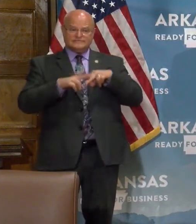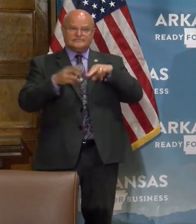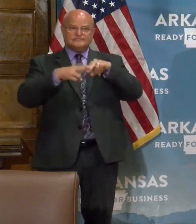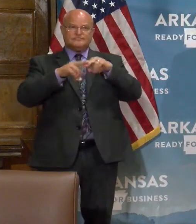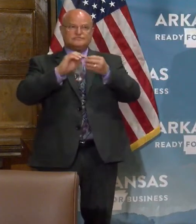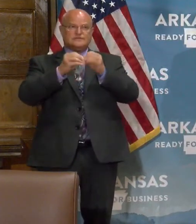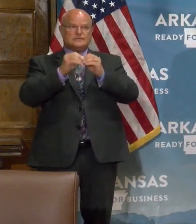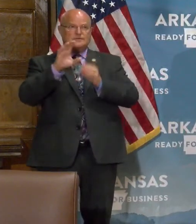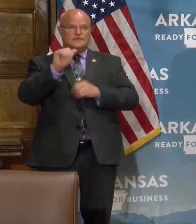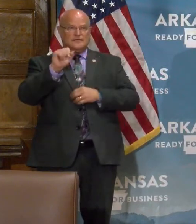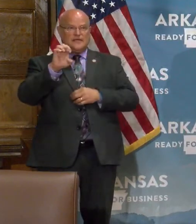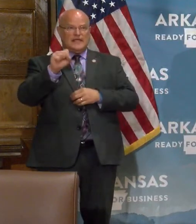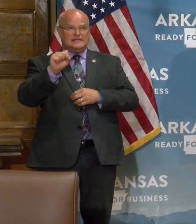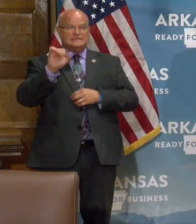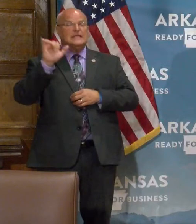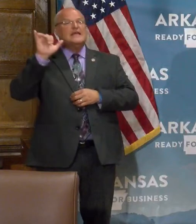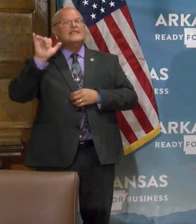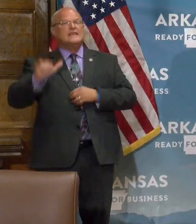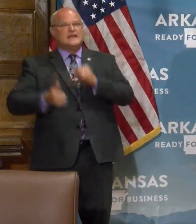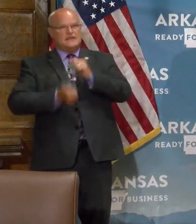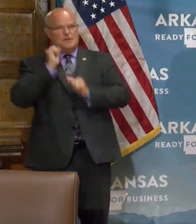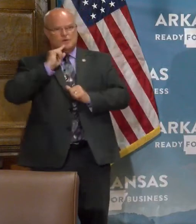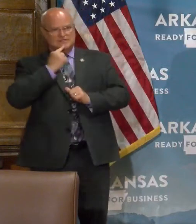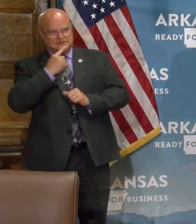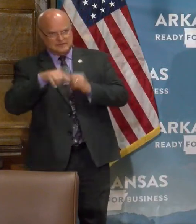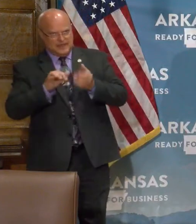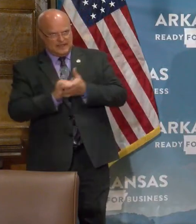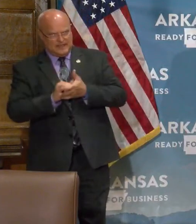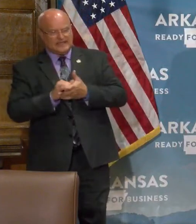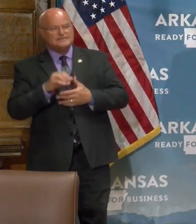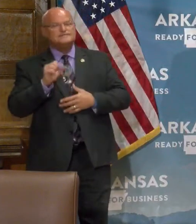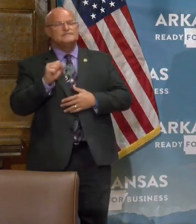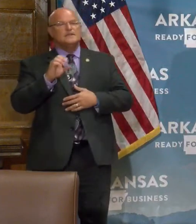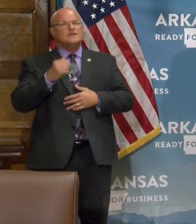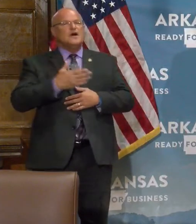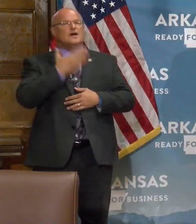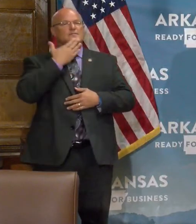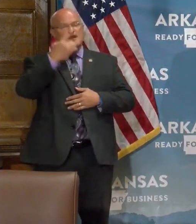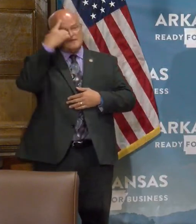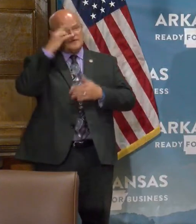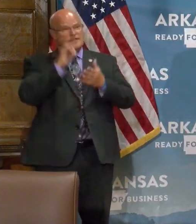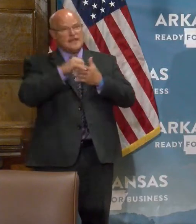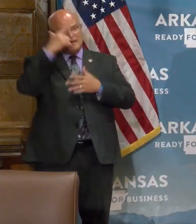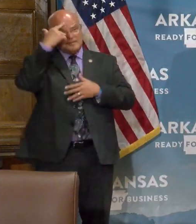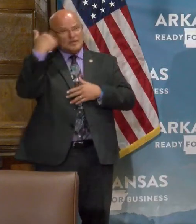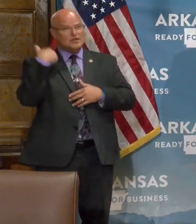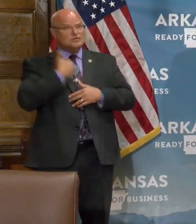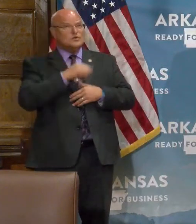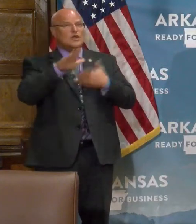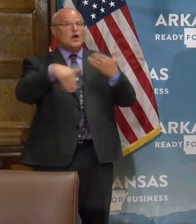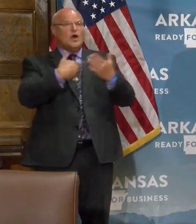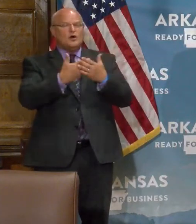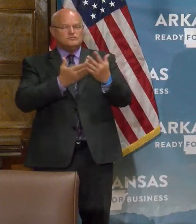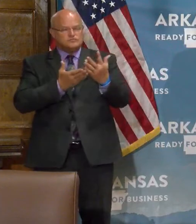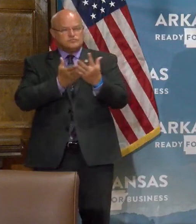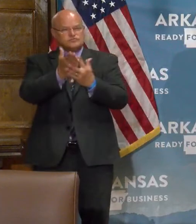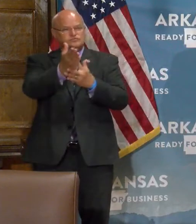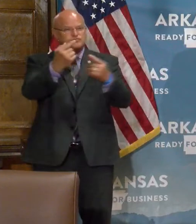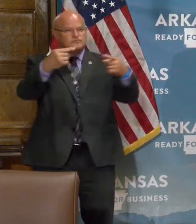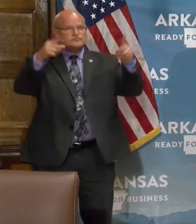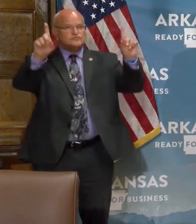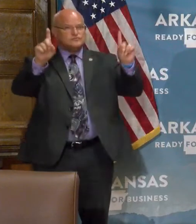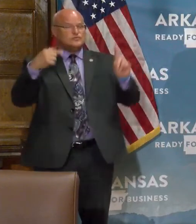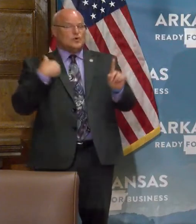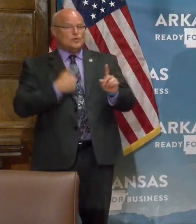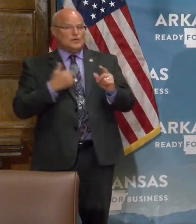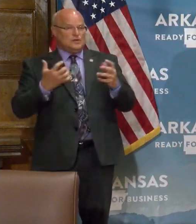in cases, they take it the most seriously. And I'm grateful for that, because we all want to get through this. We want to